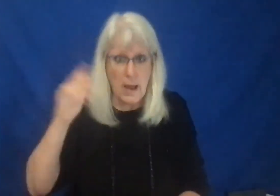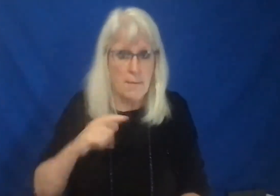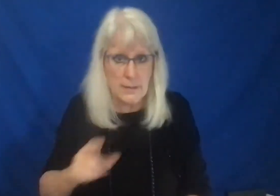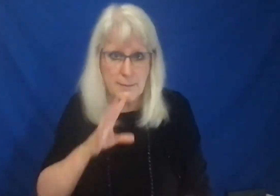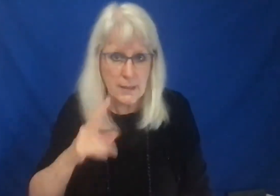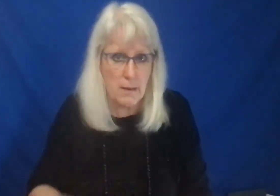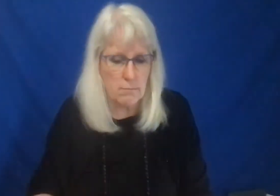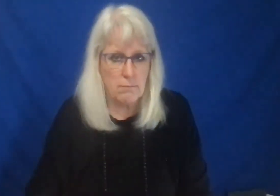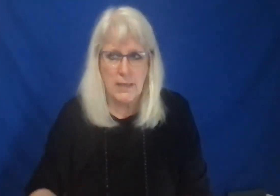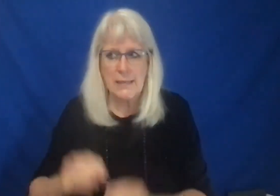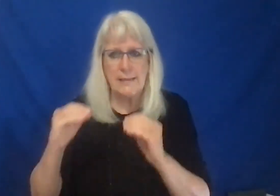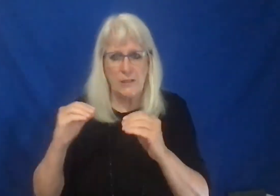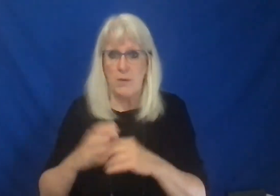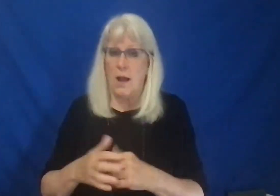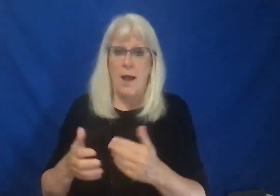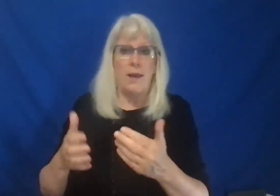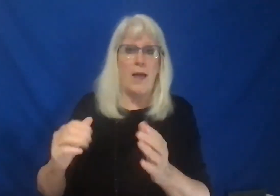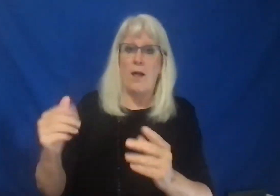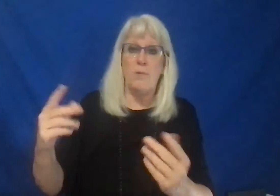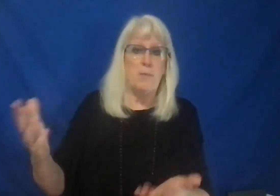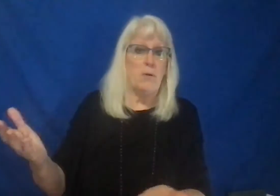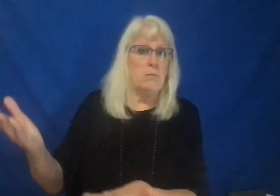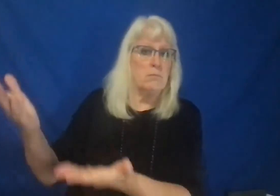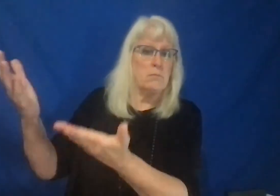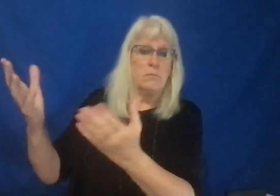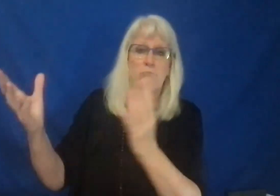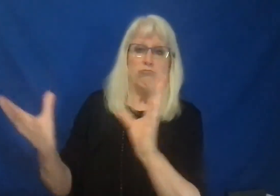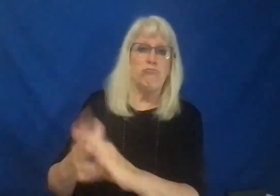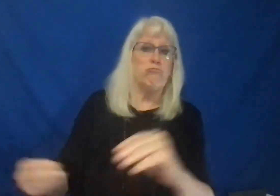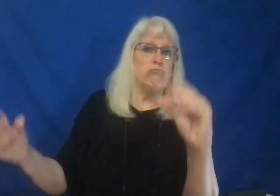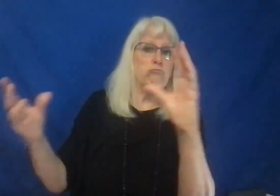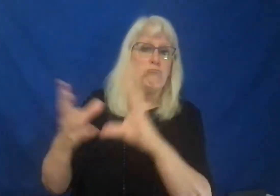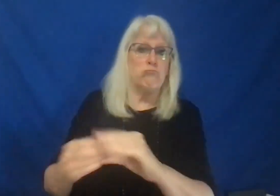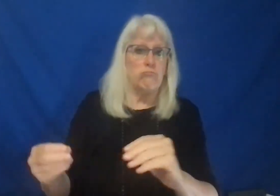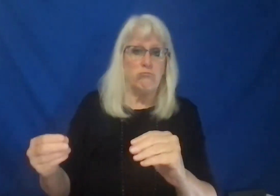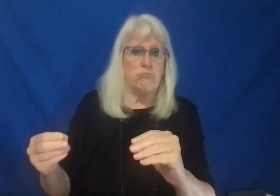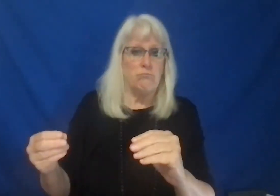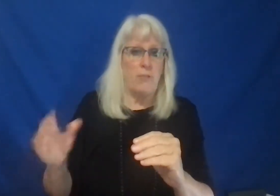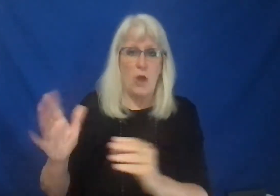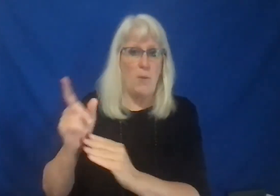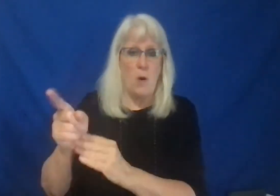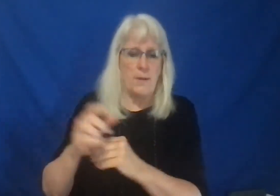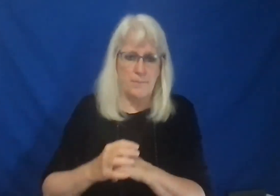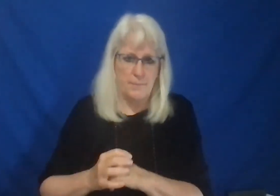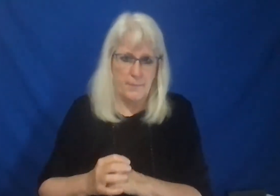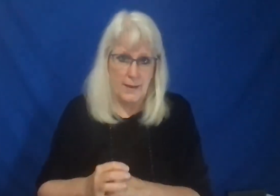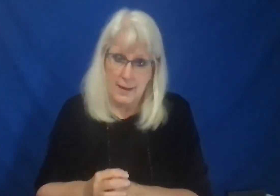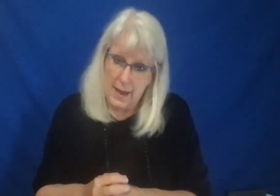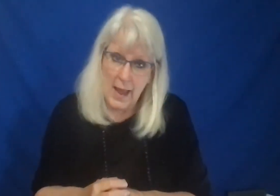others shine when it's appropriate for them to shine. And I have to watch for dominance in myself in conversation. And, you know,